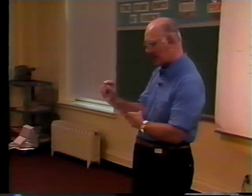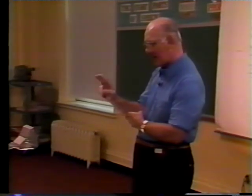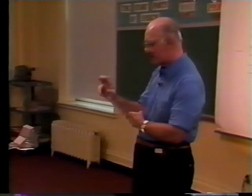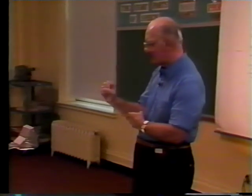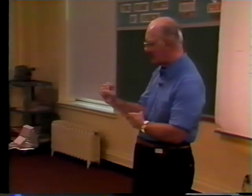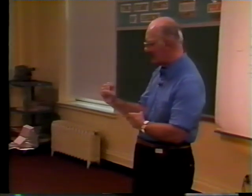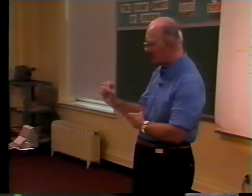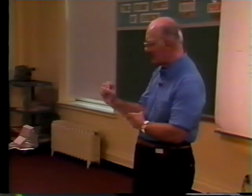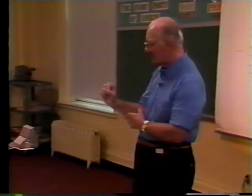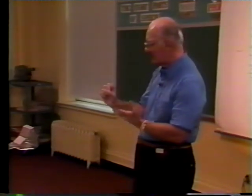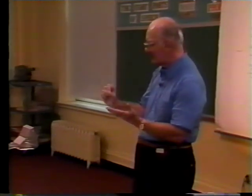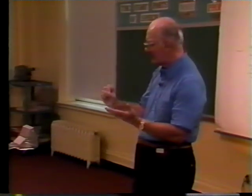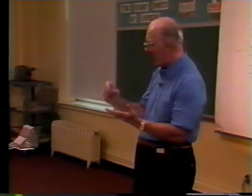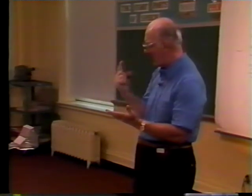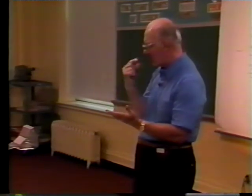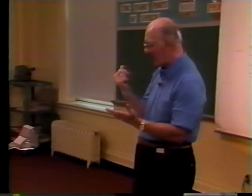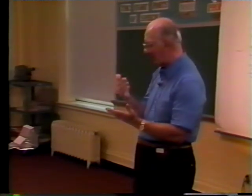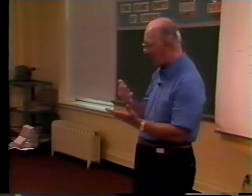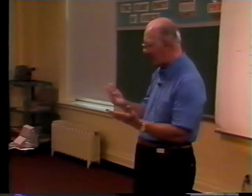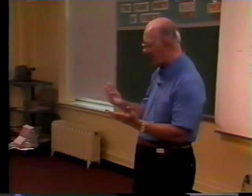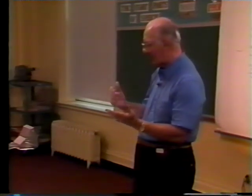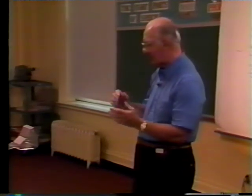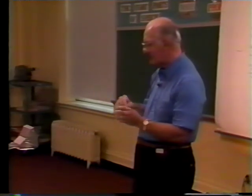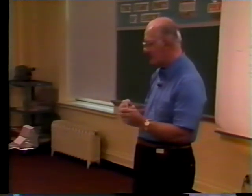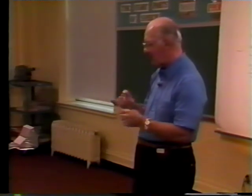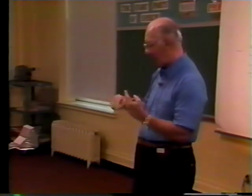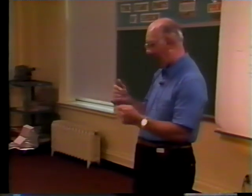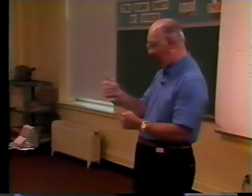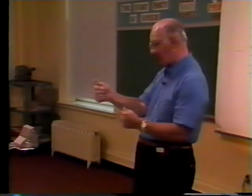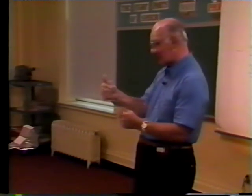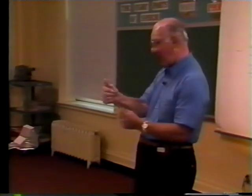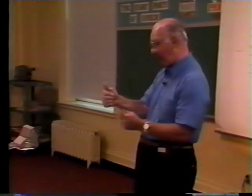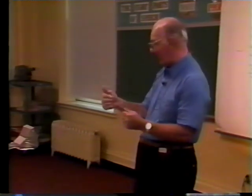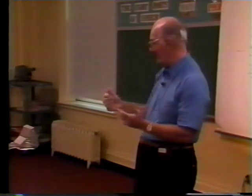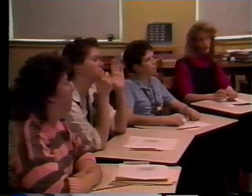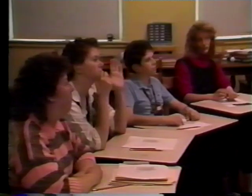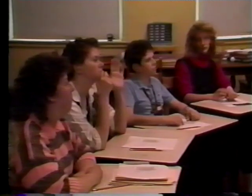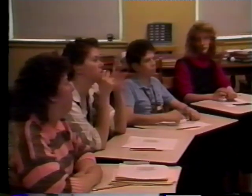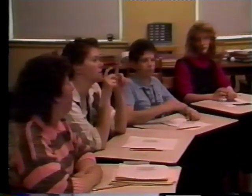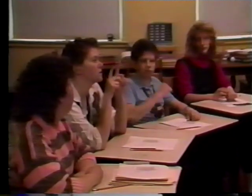invictus. Can you think of anything about yourself?